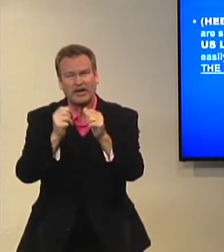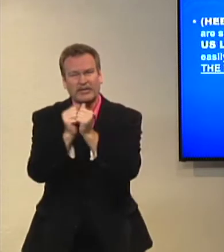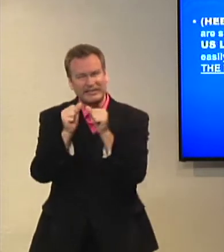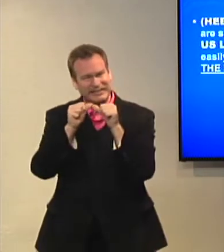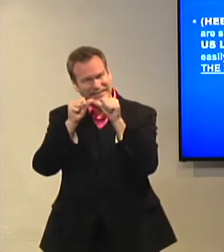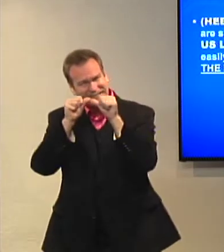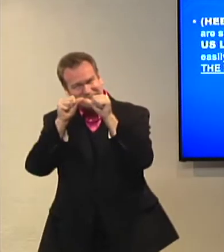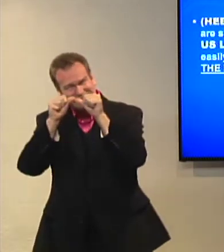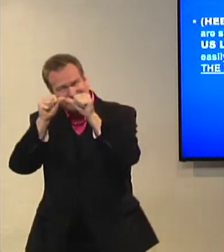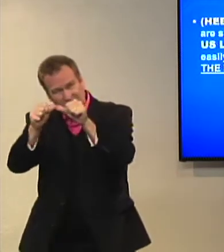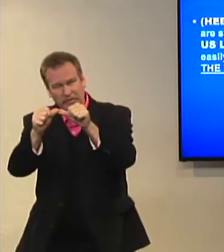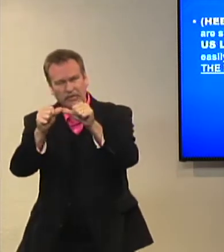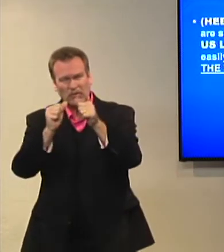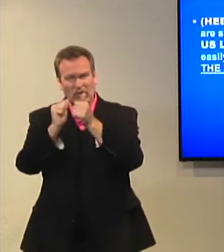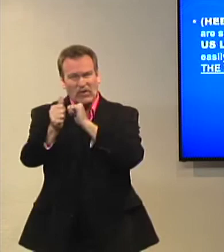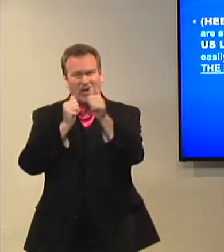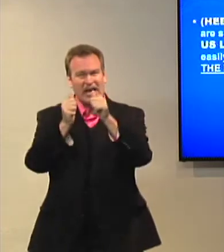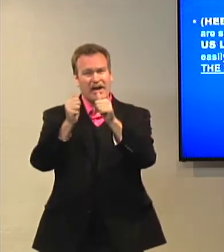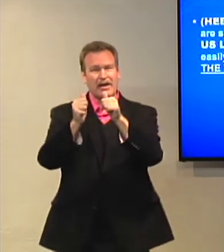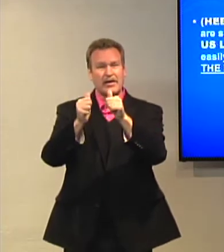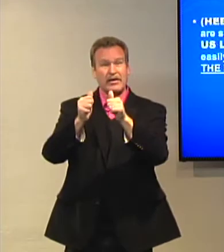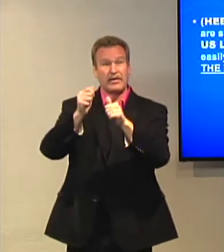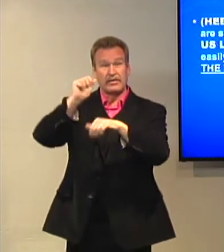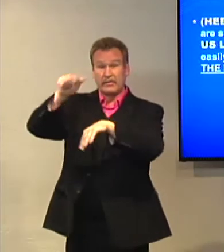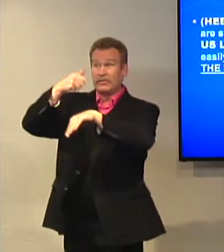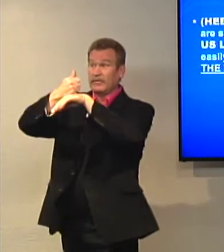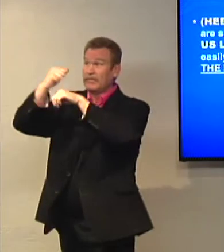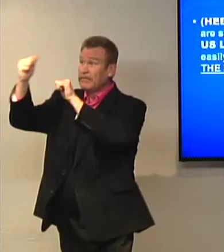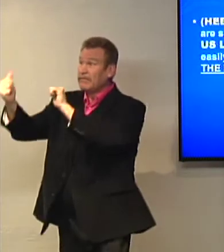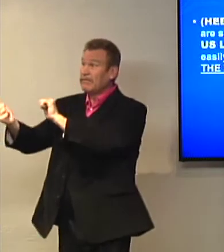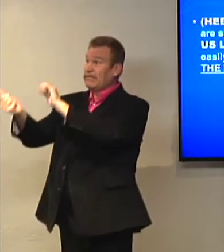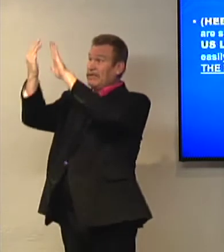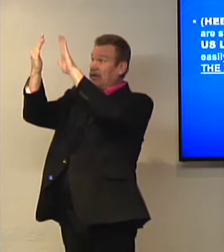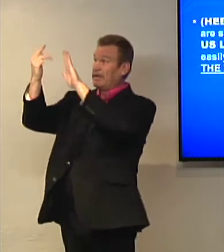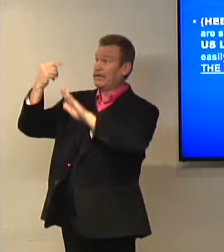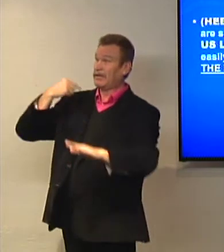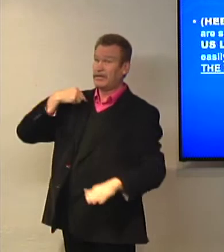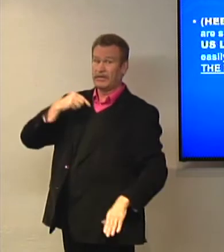with endurance, the race that is set before us.